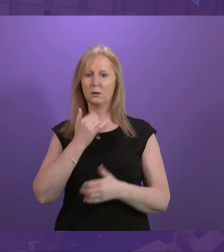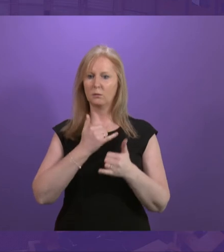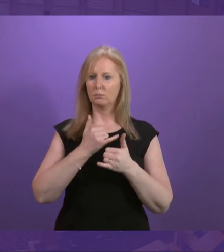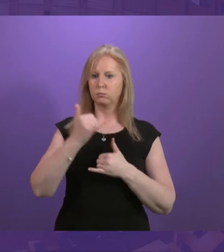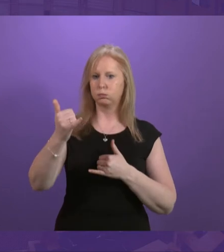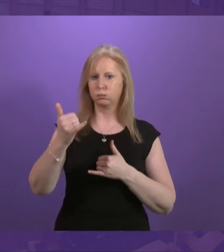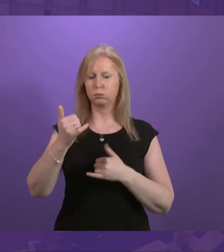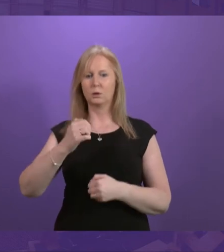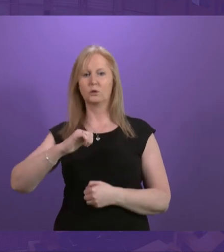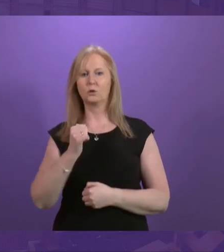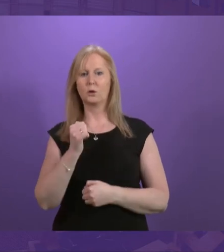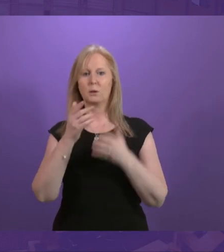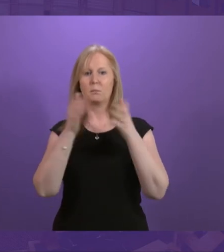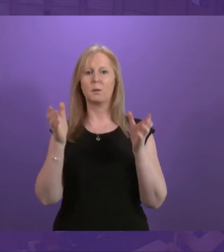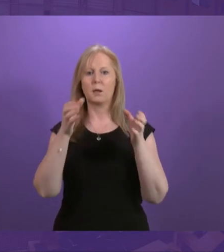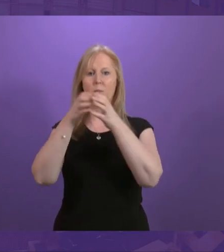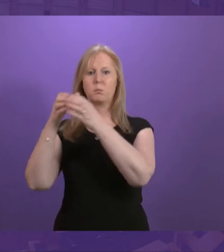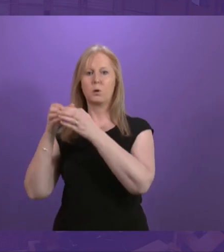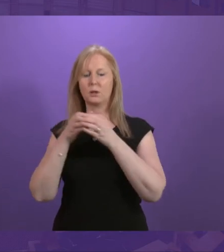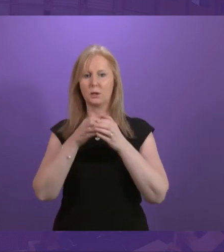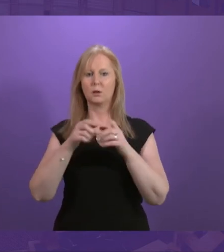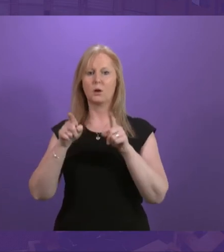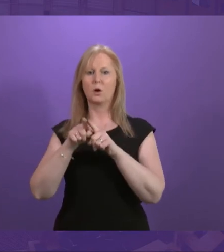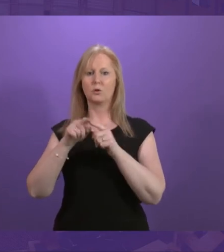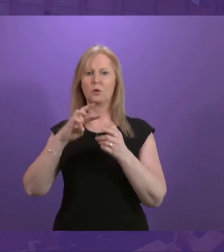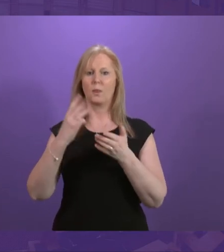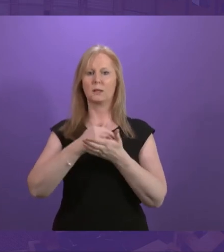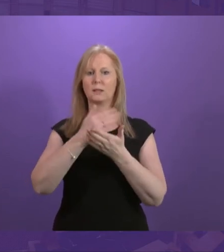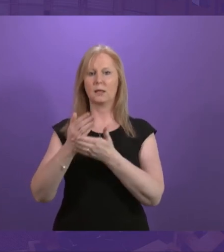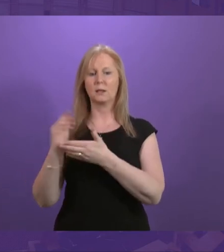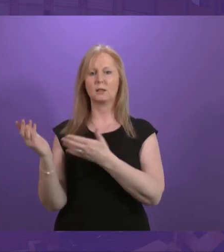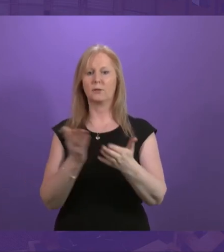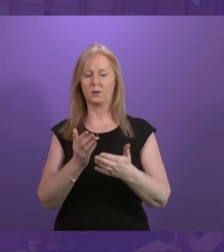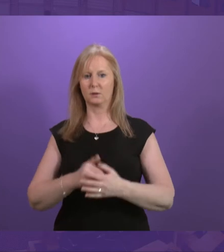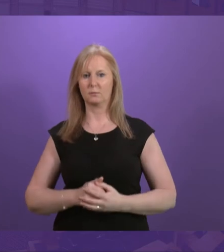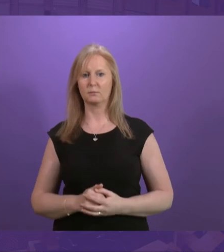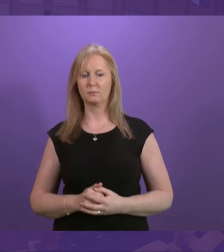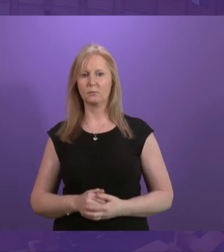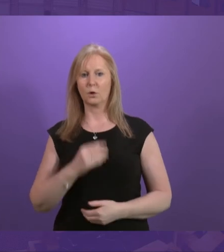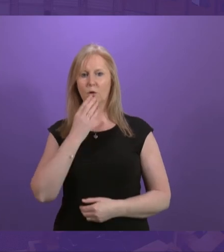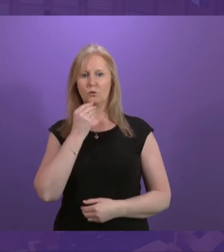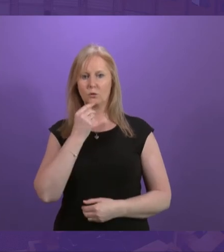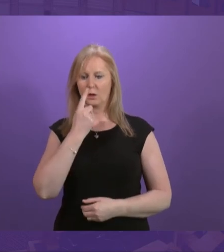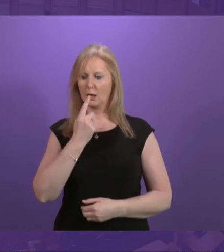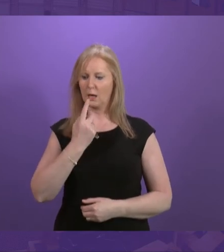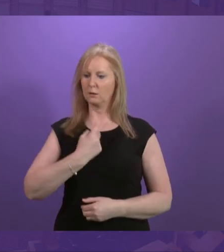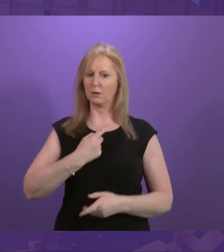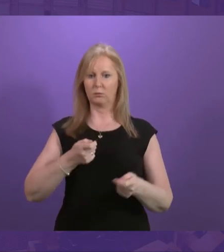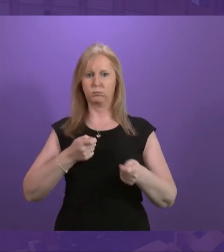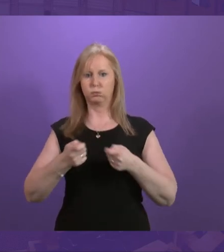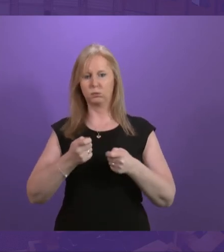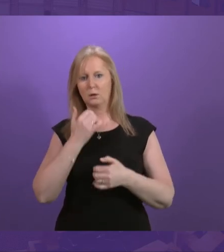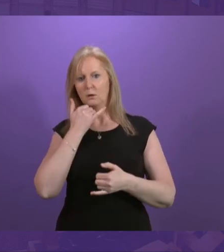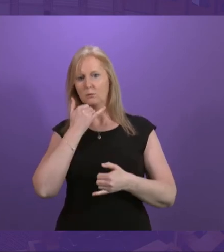with Scottish public sector bodies and third sector services. This allows users to self-manage their own calls,